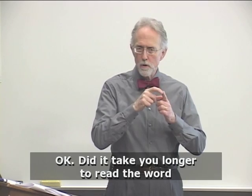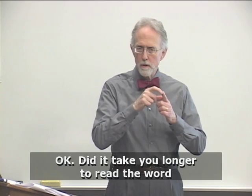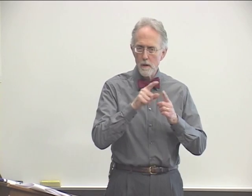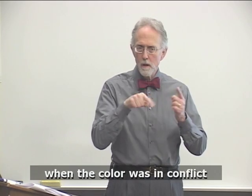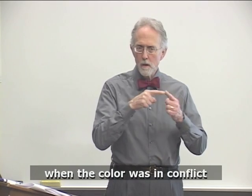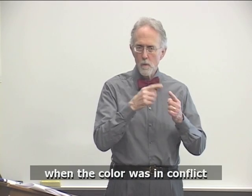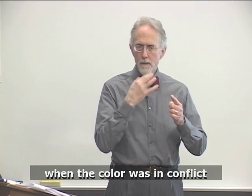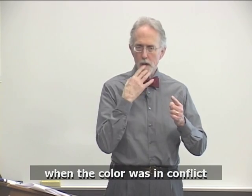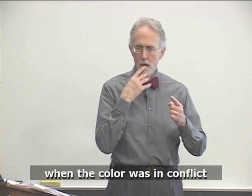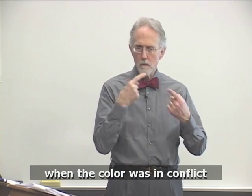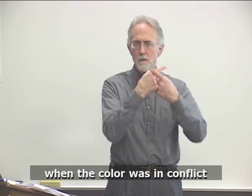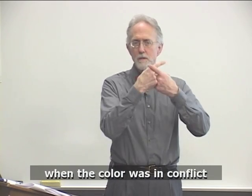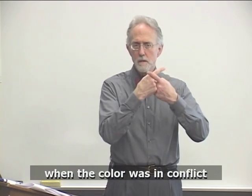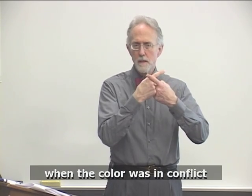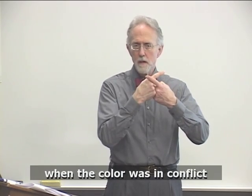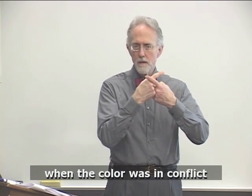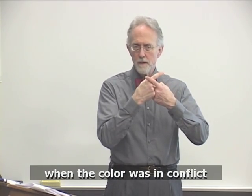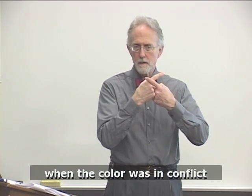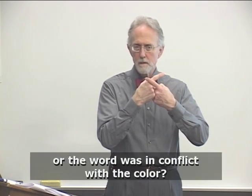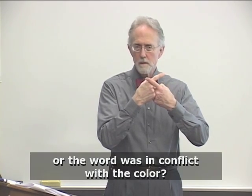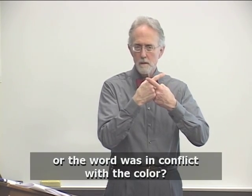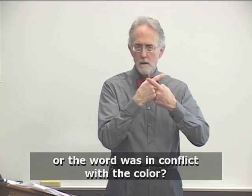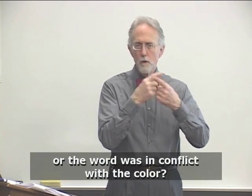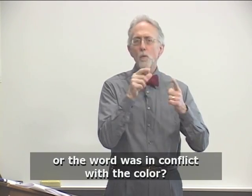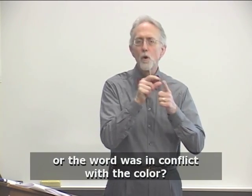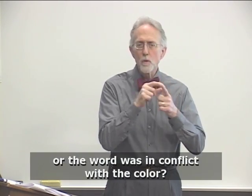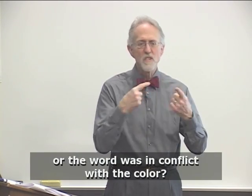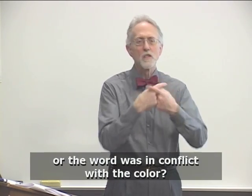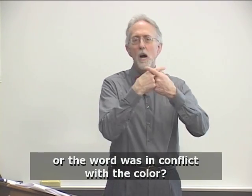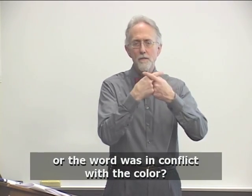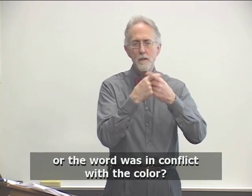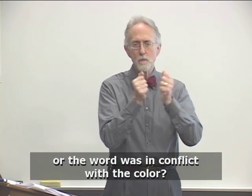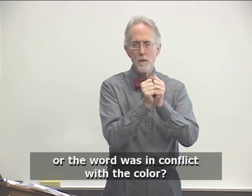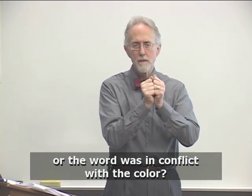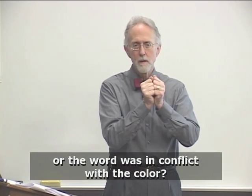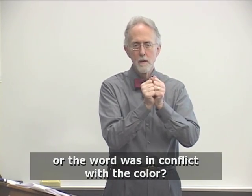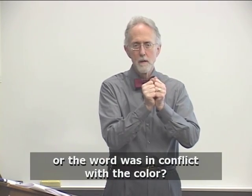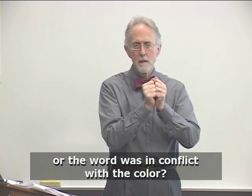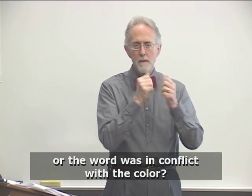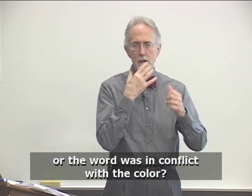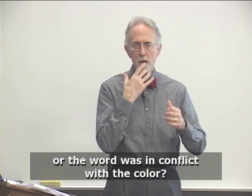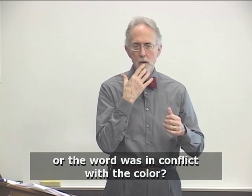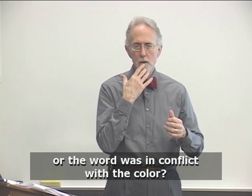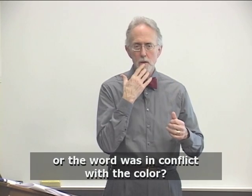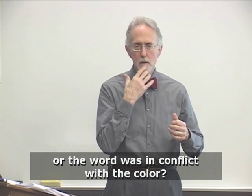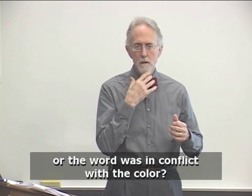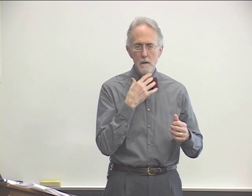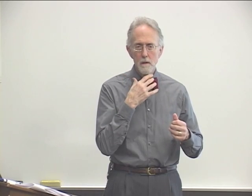word when the color was in conflict? Or the word was in conflict with the color?